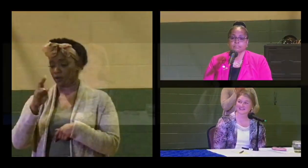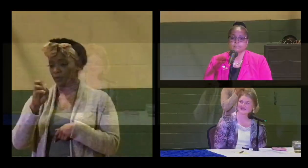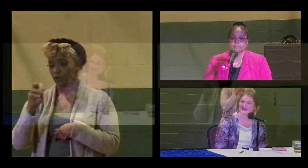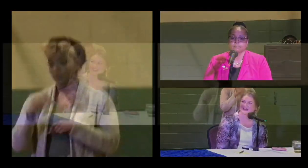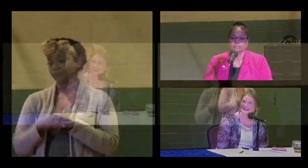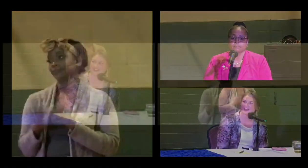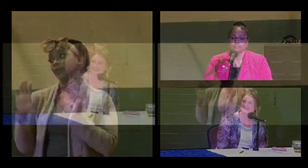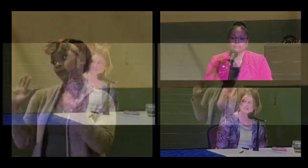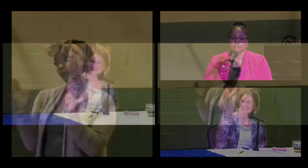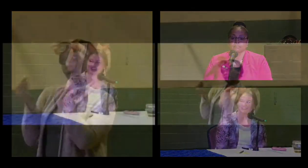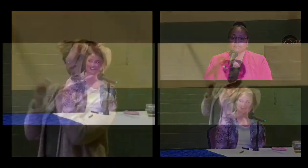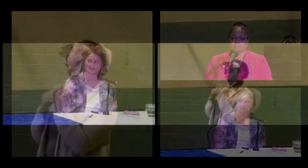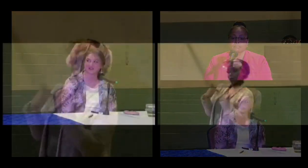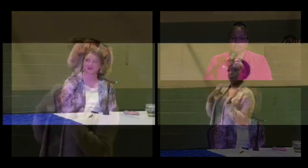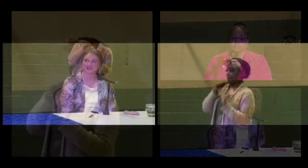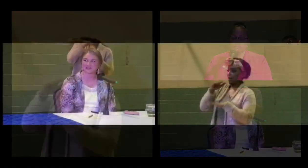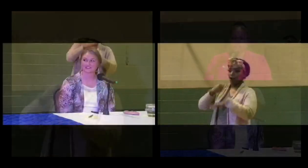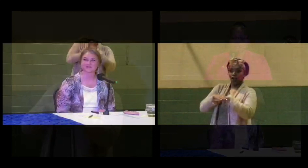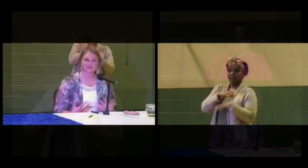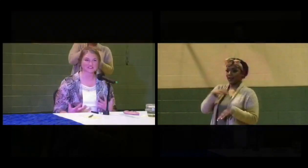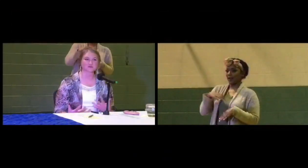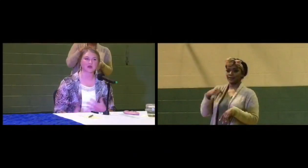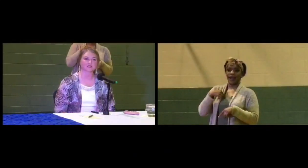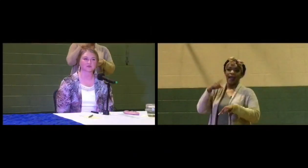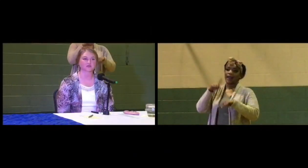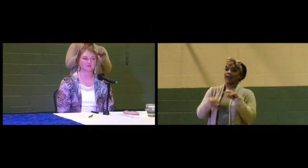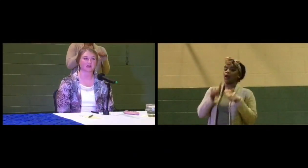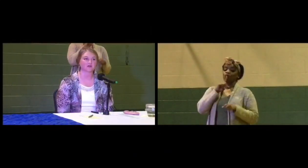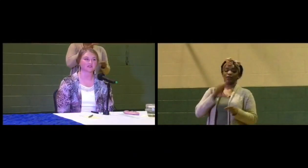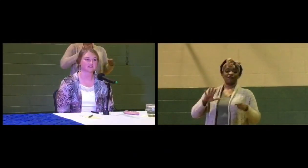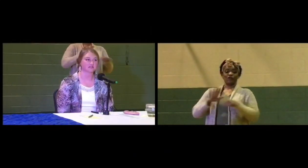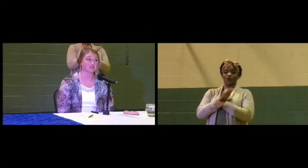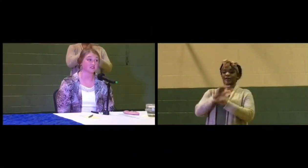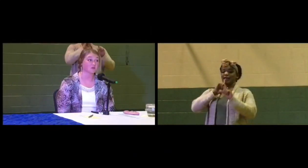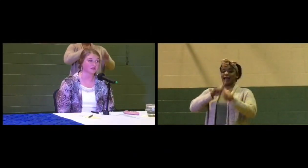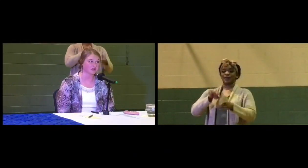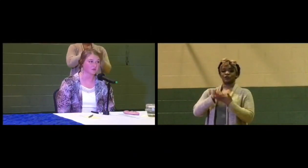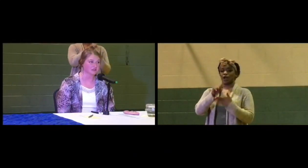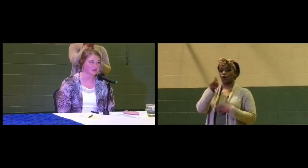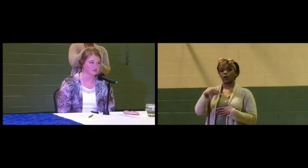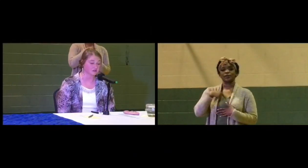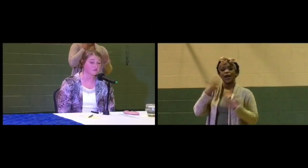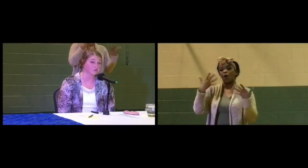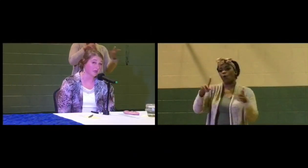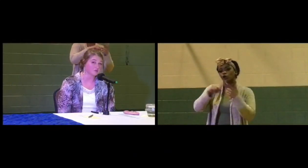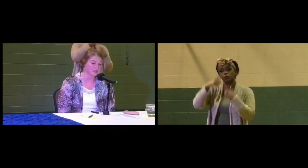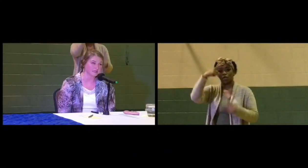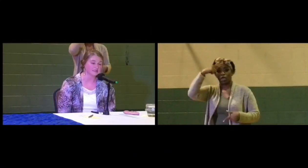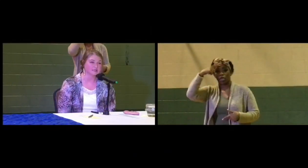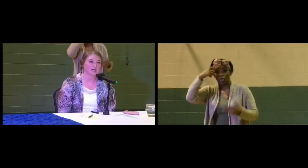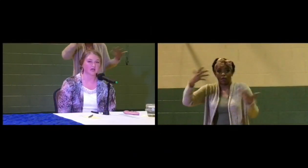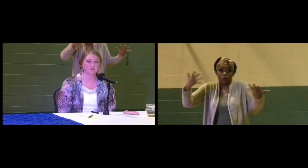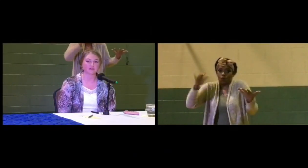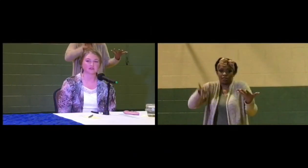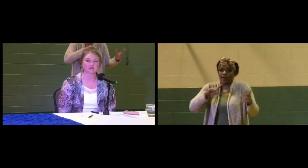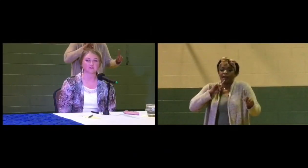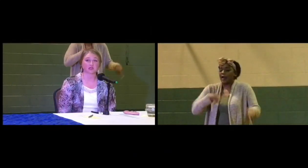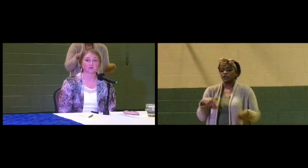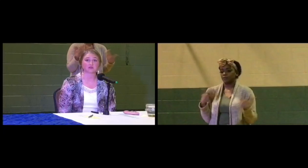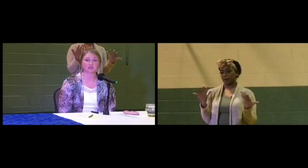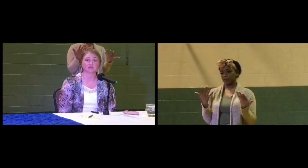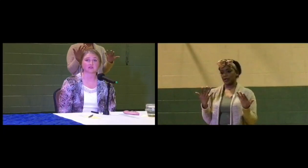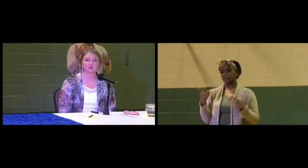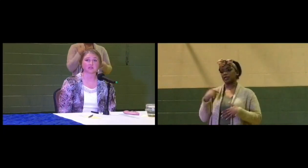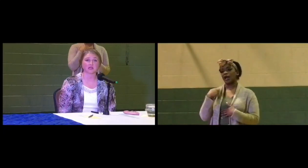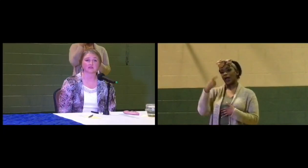Again, because I'm not on council, I can't answer that question as fully as possible, so I'm not going to sit here and speculate what the answer may be. I think it's